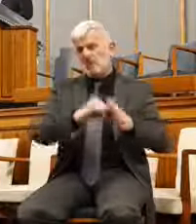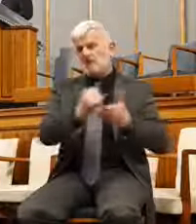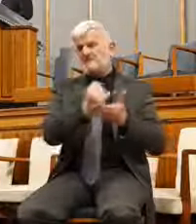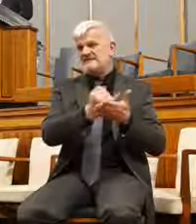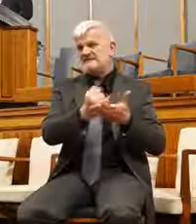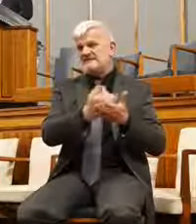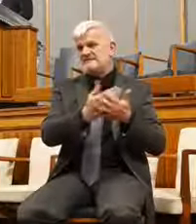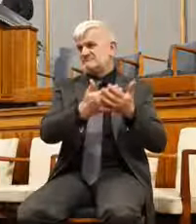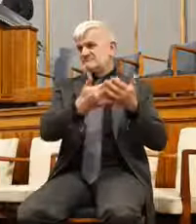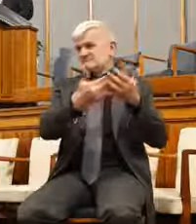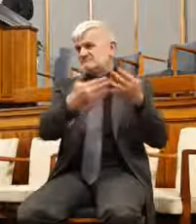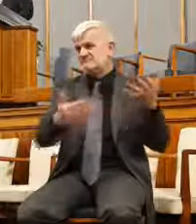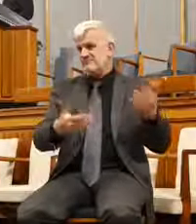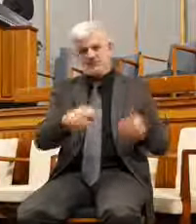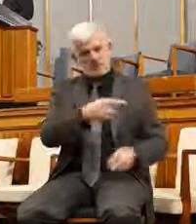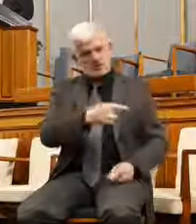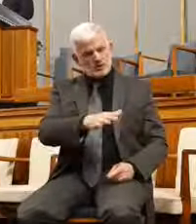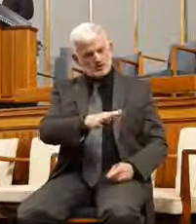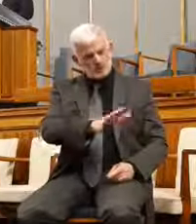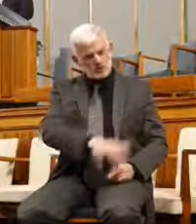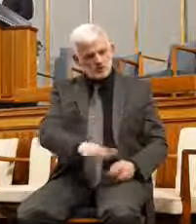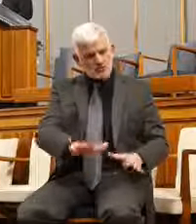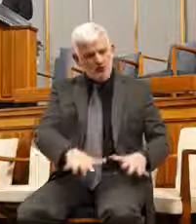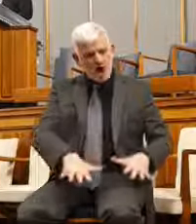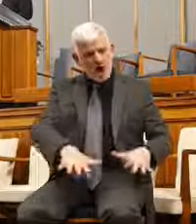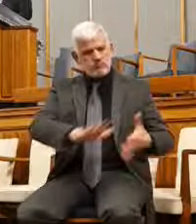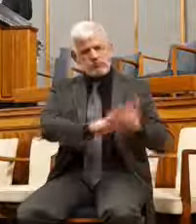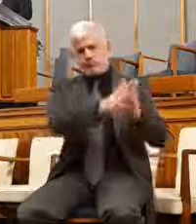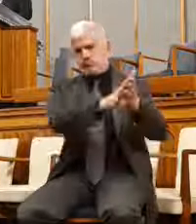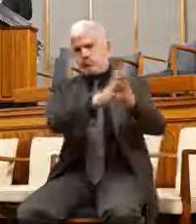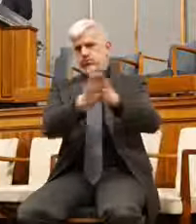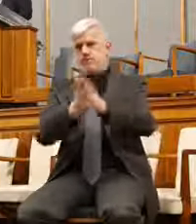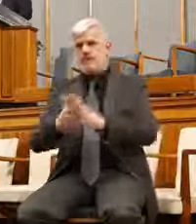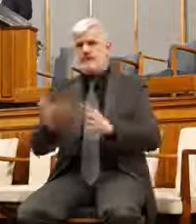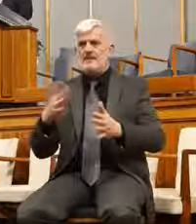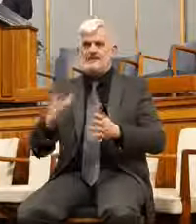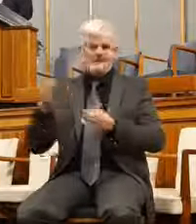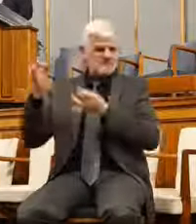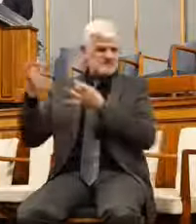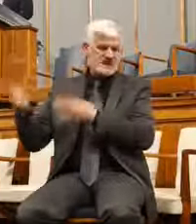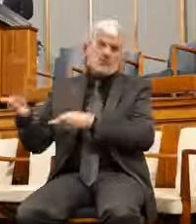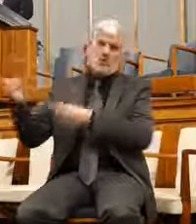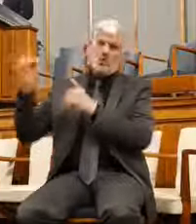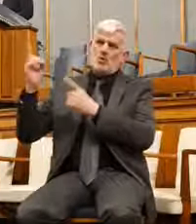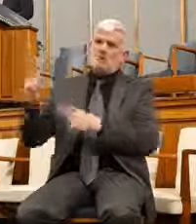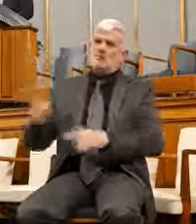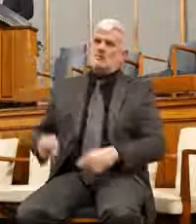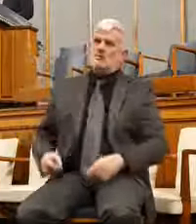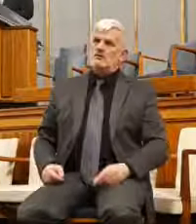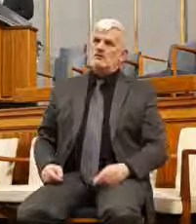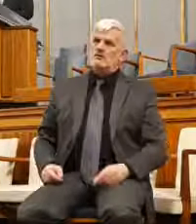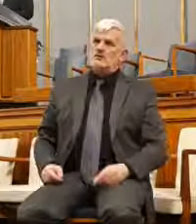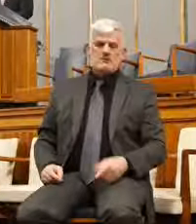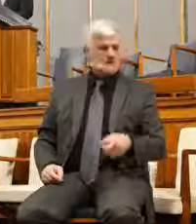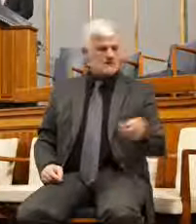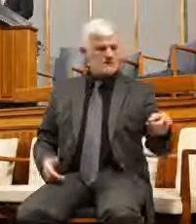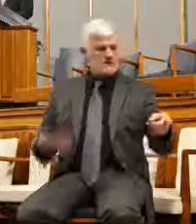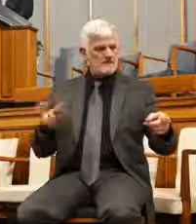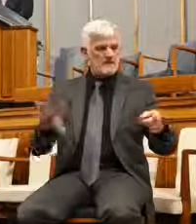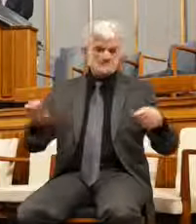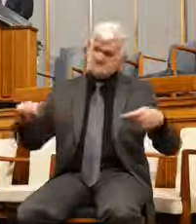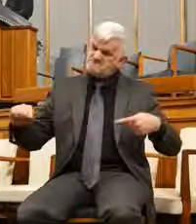evildoers, children that are corruptors, they have forsaken the Lord. They have provoked the